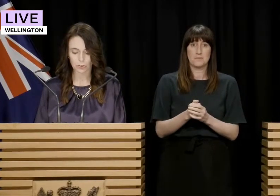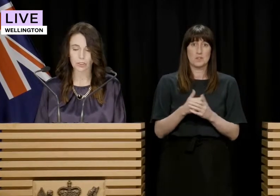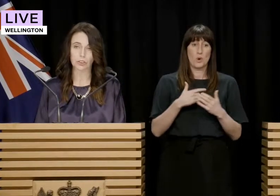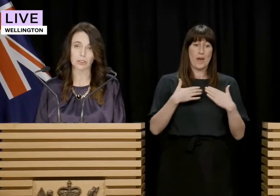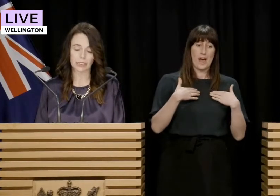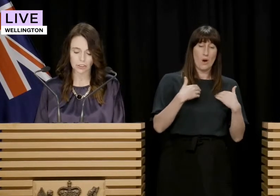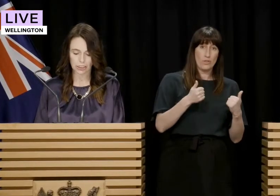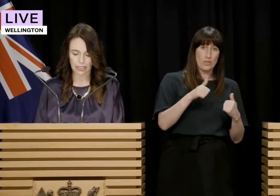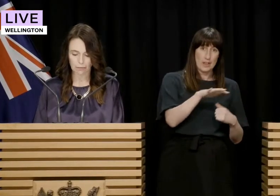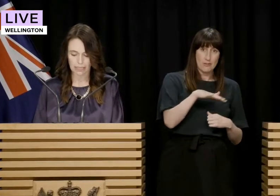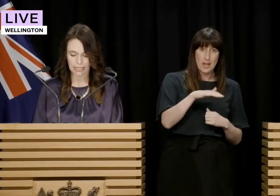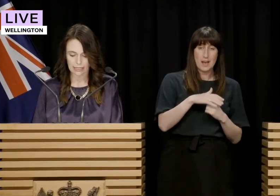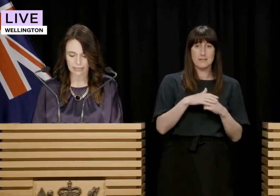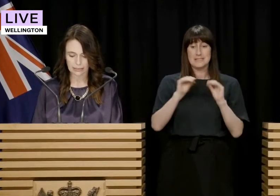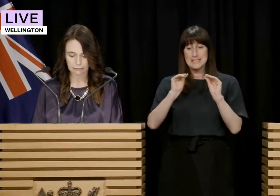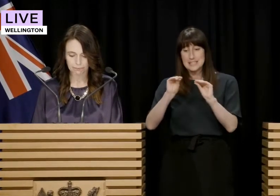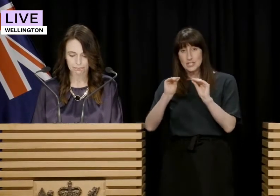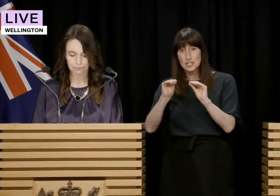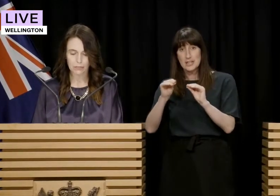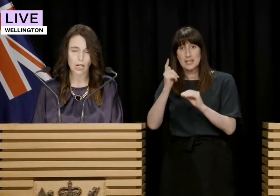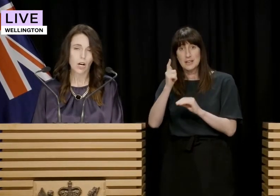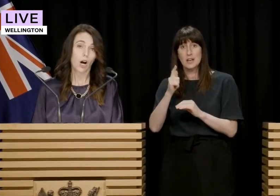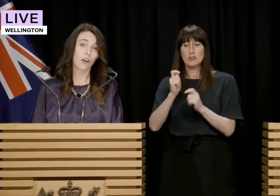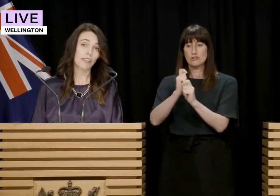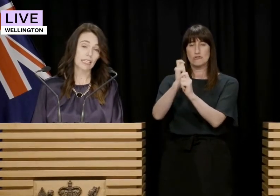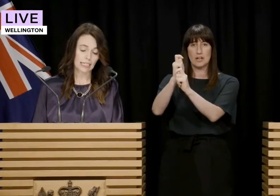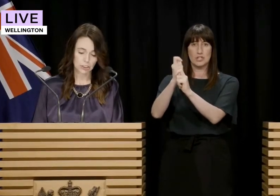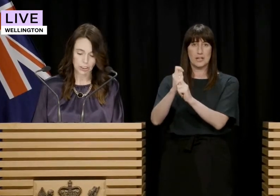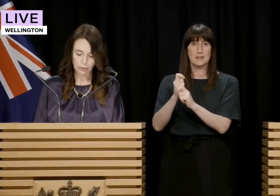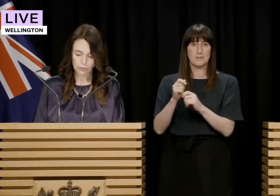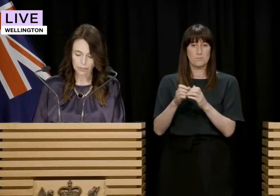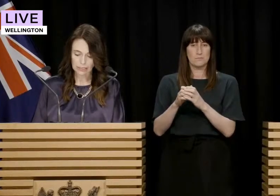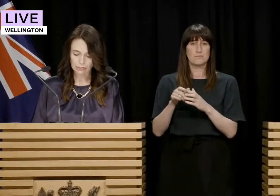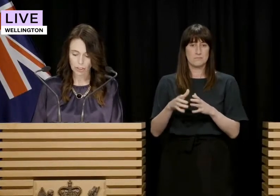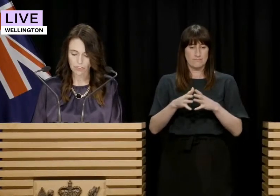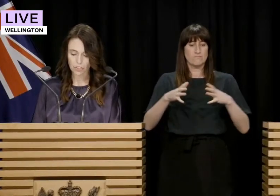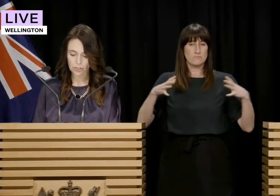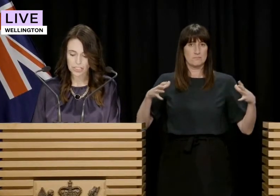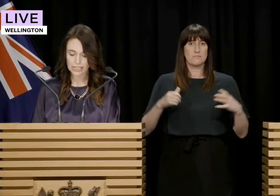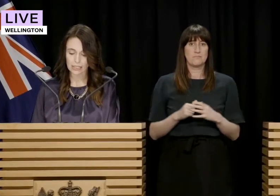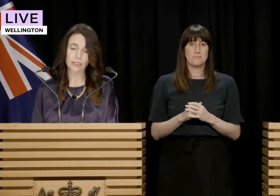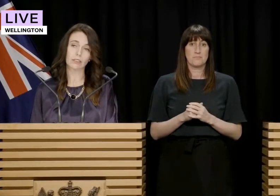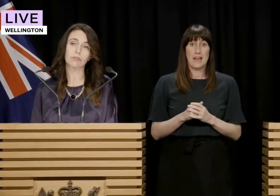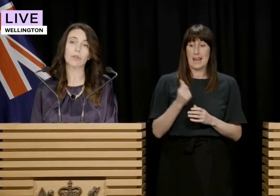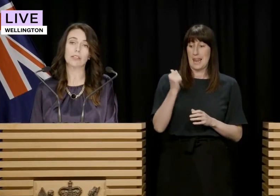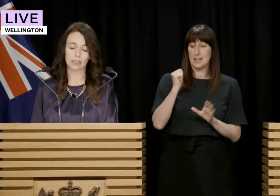health, construction, teaching and many others. Over the last year, we've received over